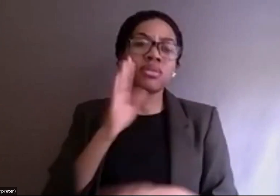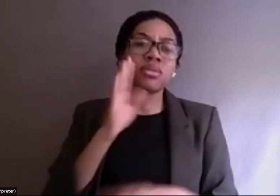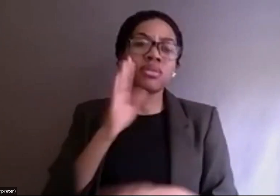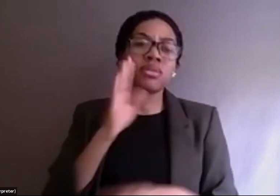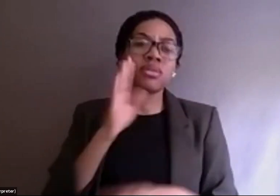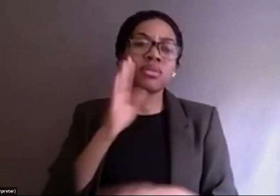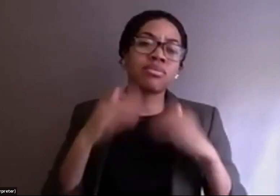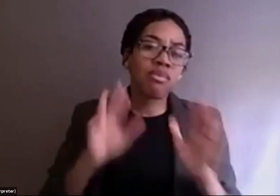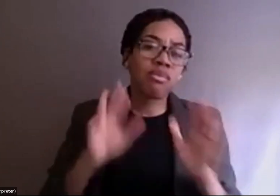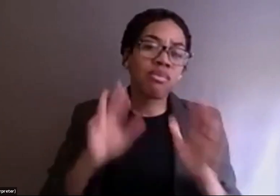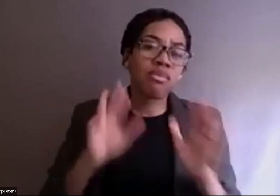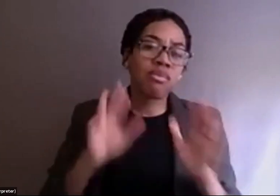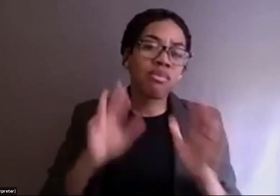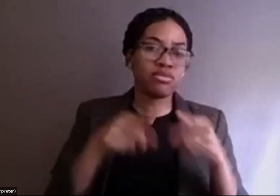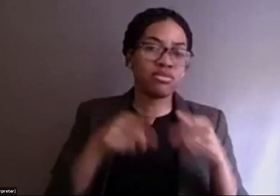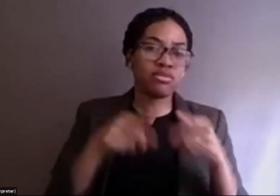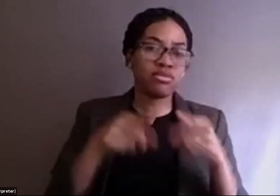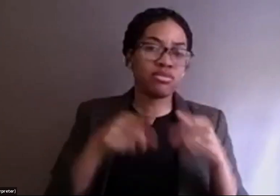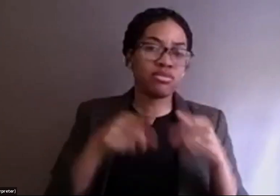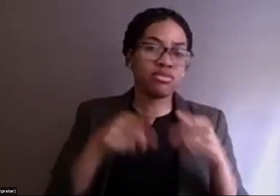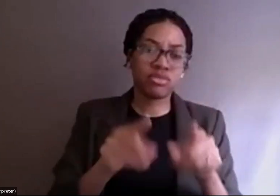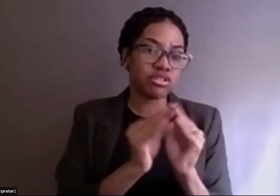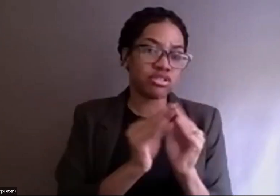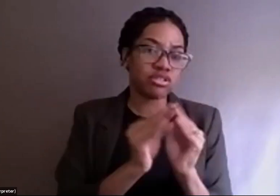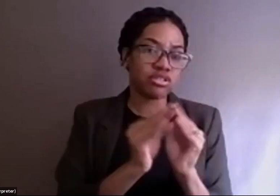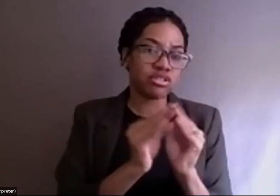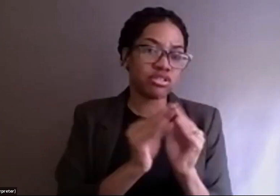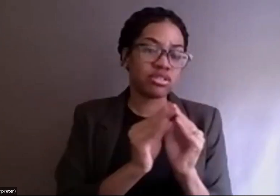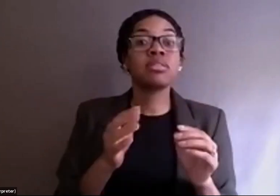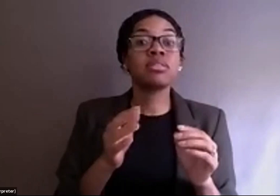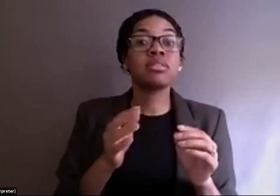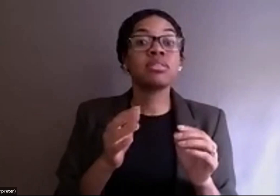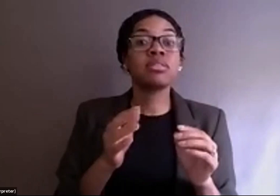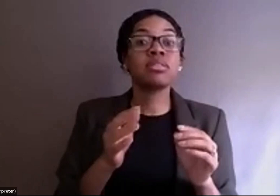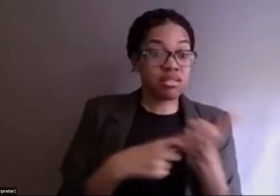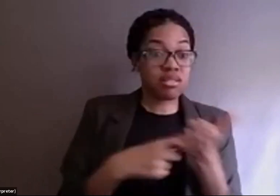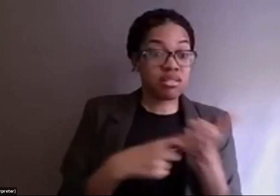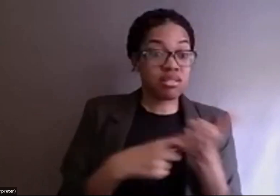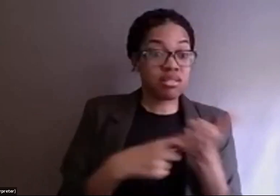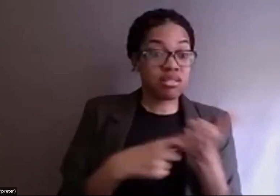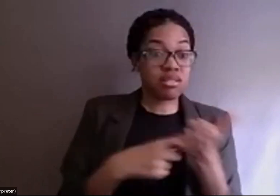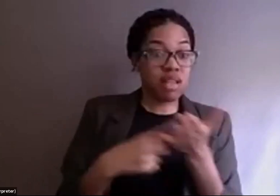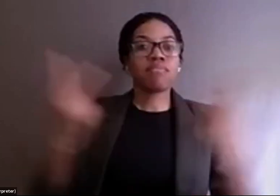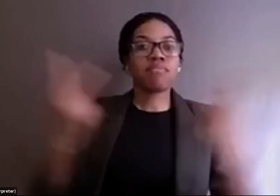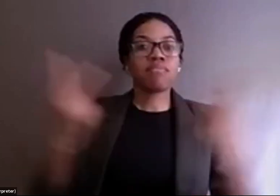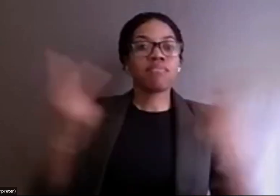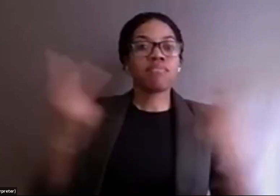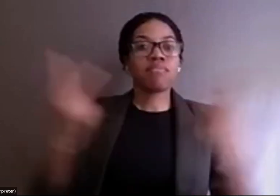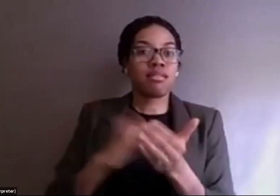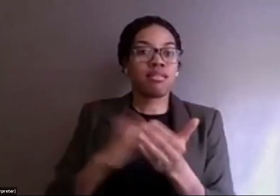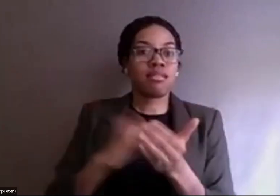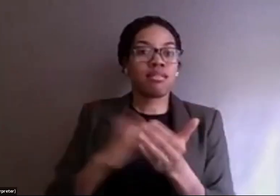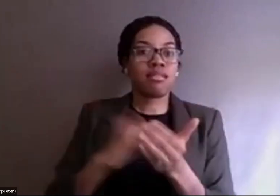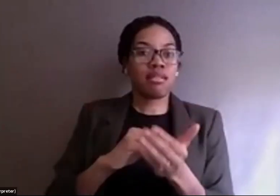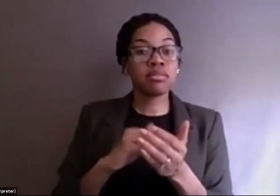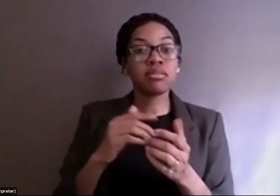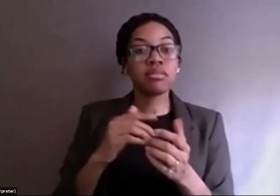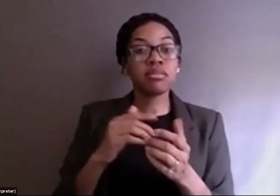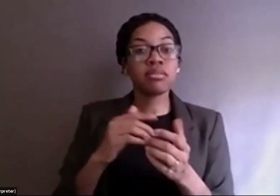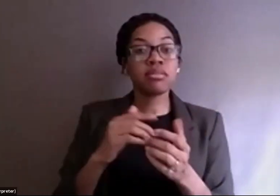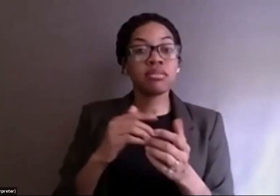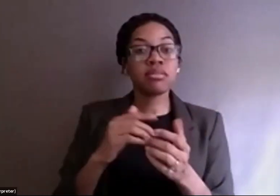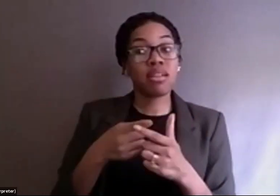sessions. And two, you'll get to hear more from Judy and Courtland when we return. And in fact, this time, after the breakout sessions, they're going to